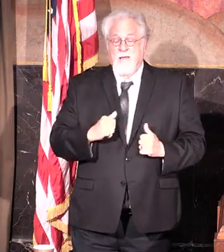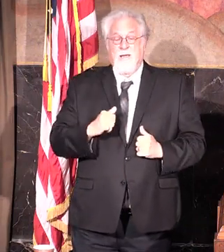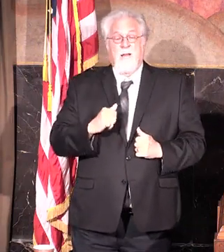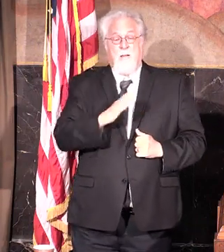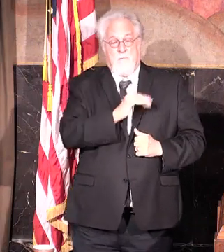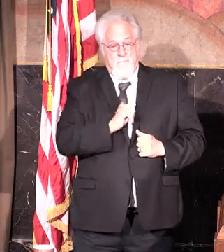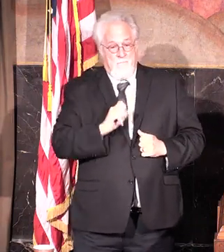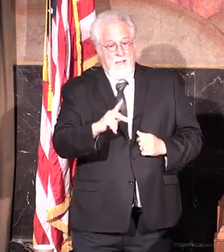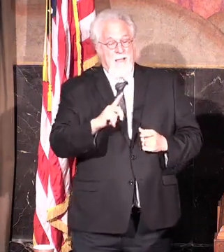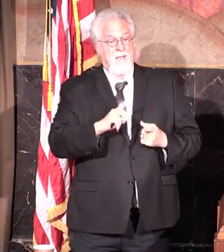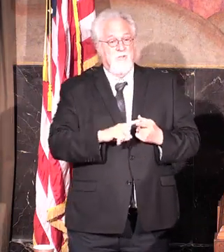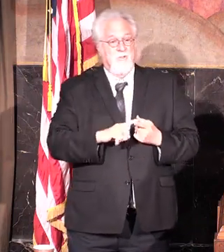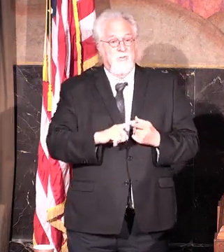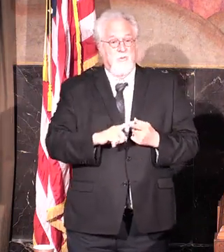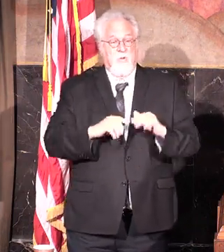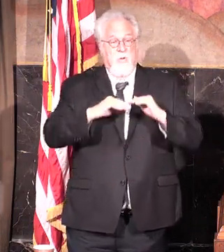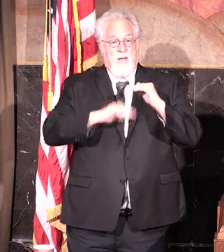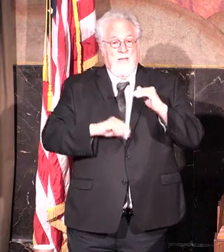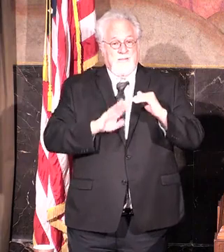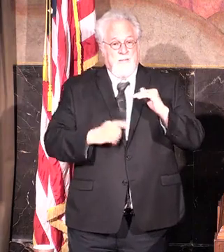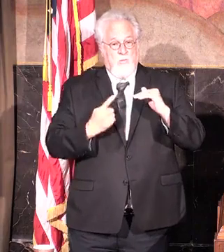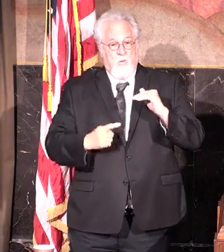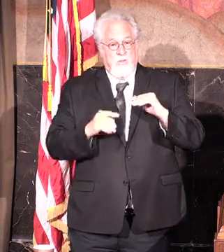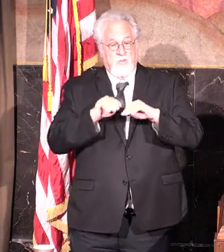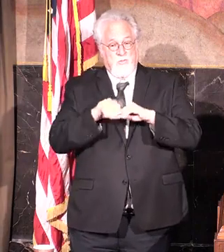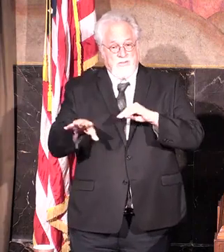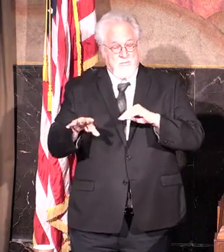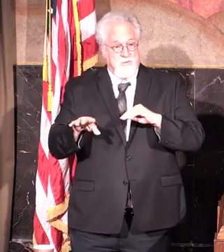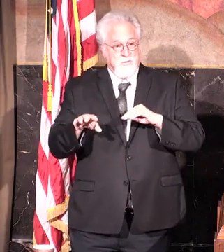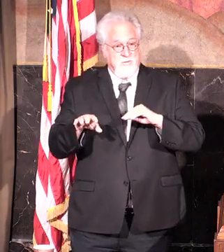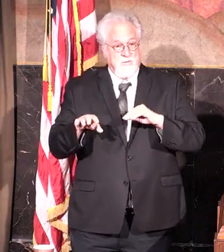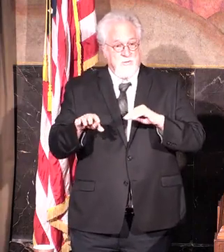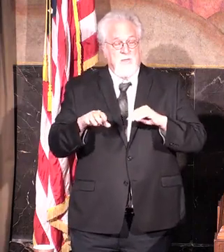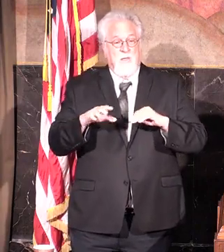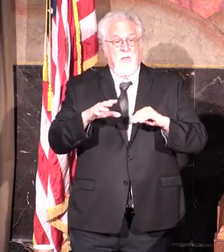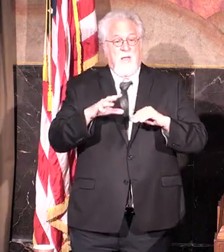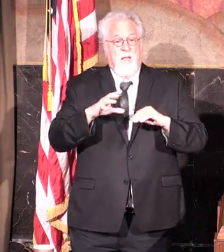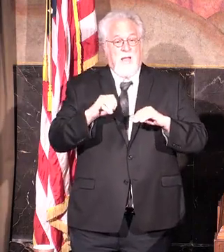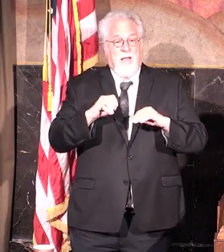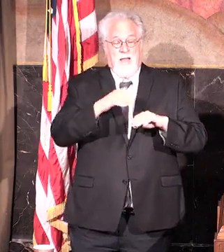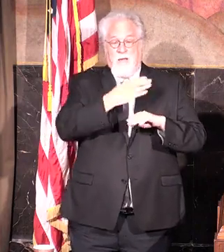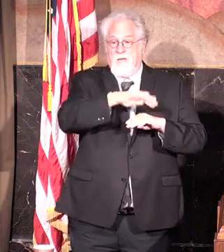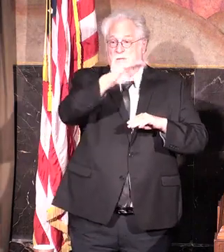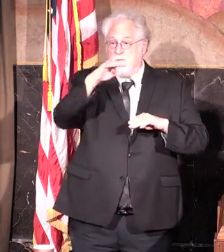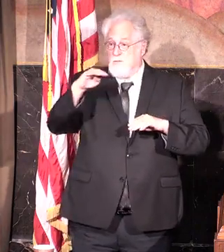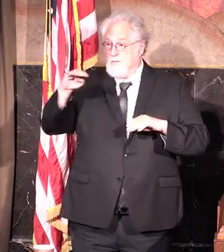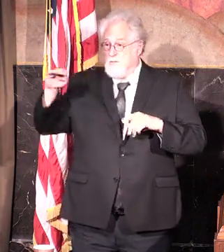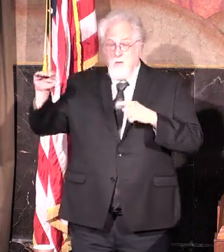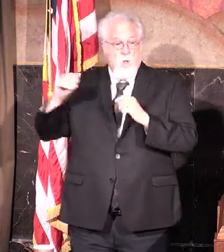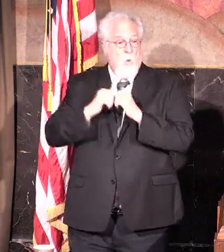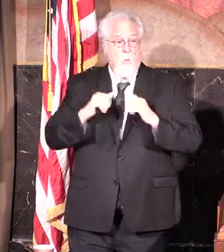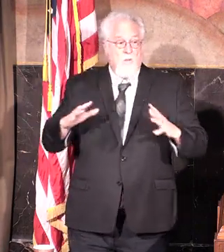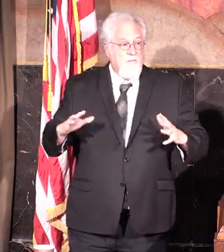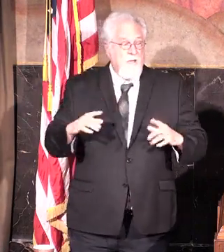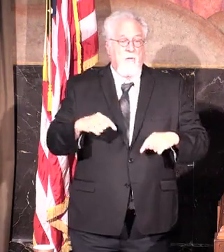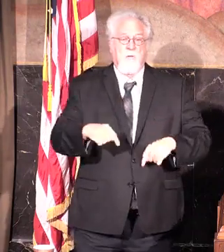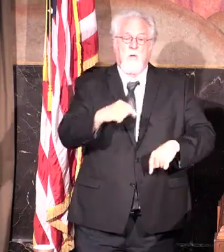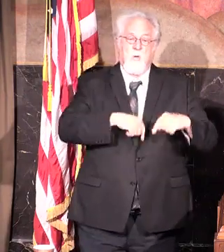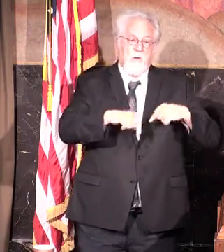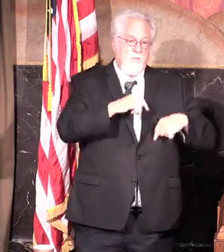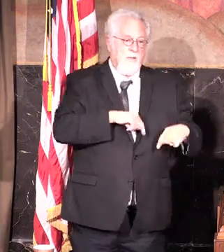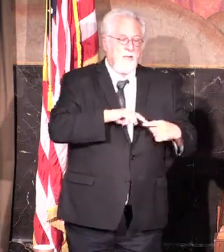to a rate of transmission of less than 1 and get the curve flattened again without having to go back